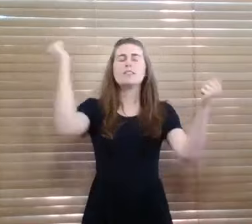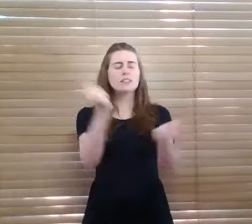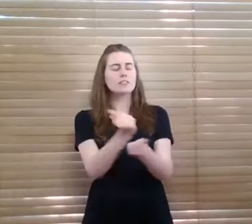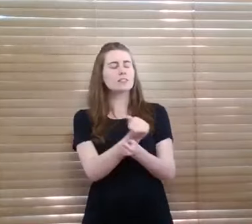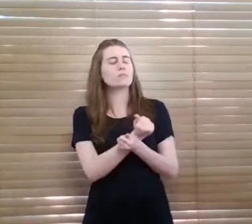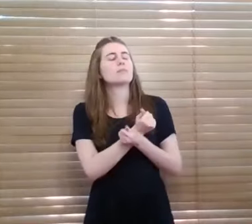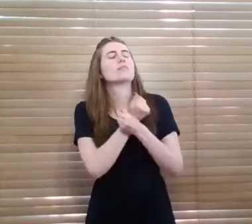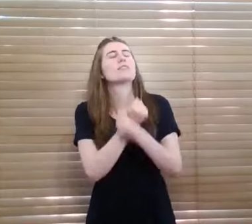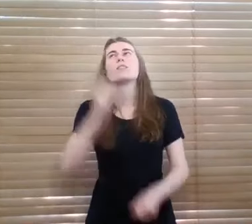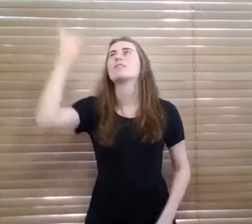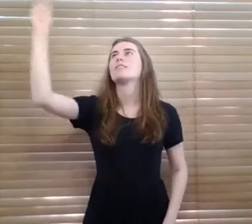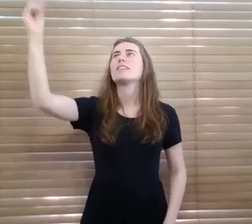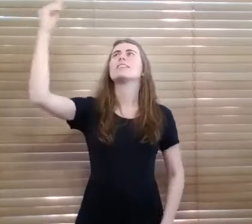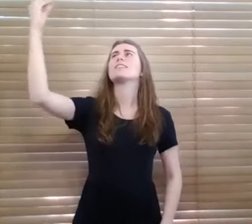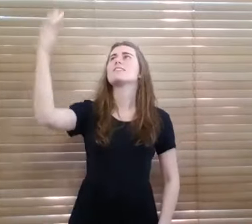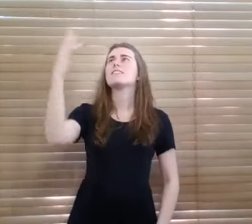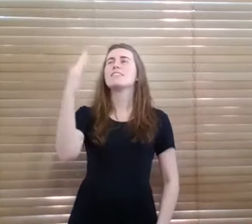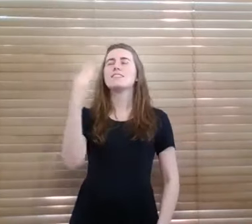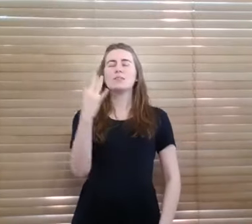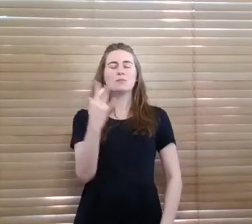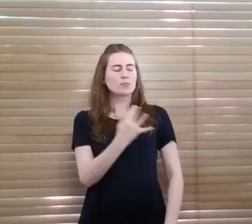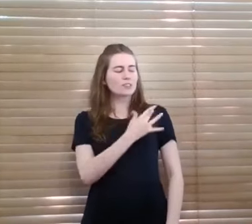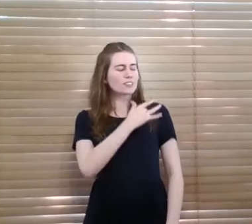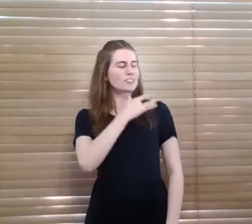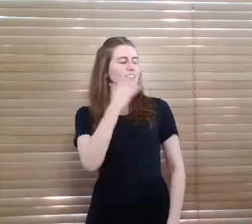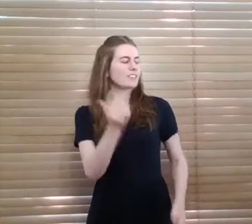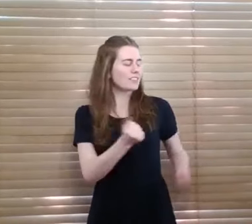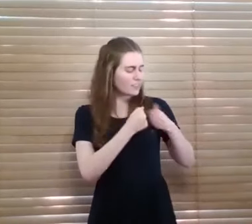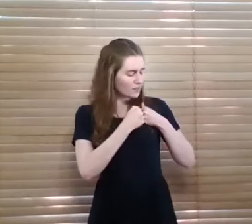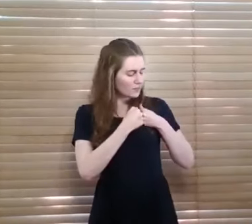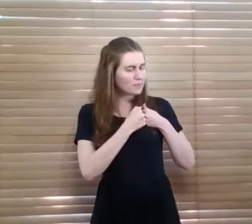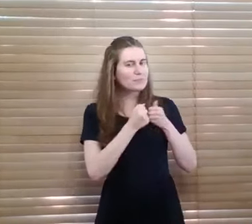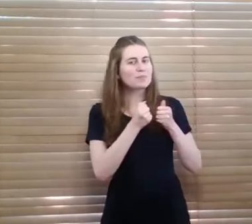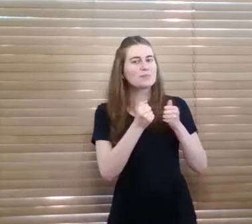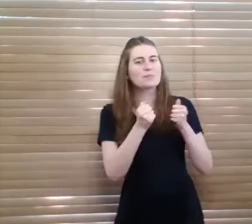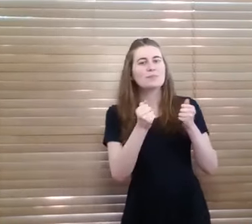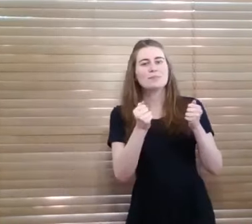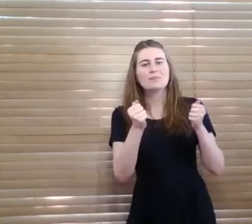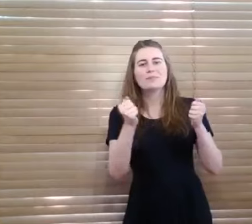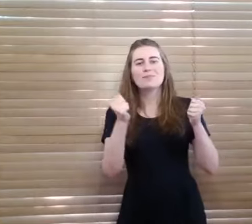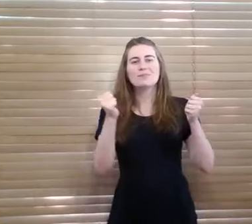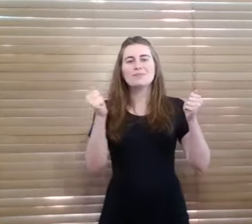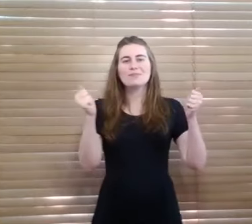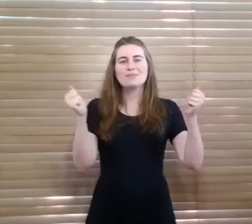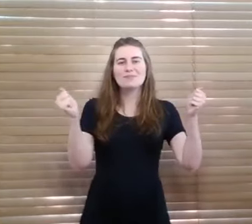Your love made a way to let mercy come in.